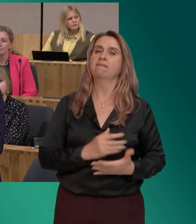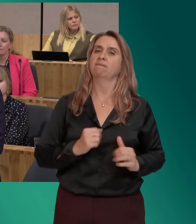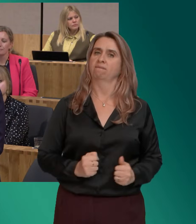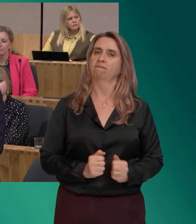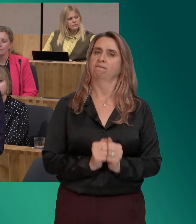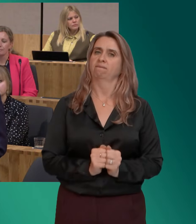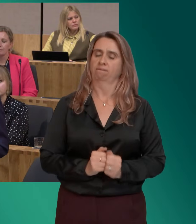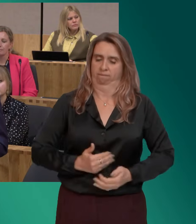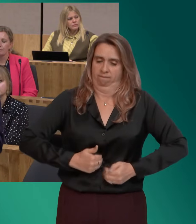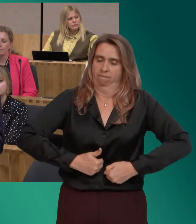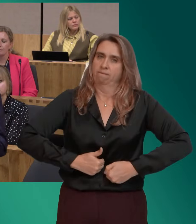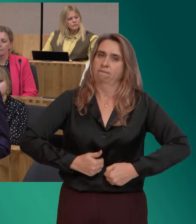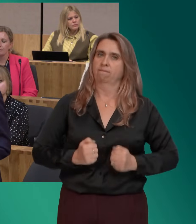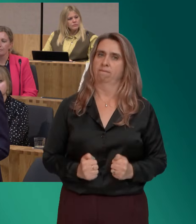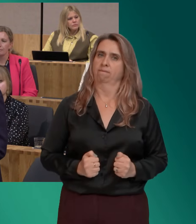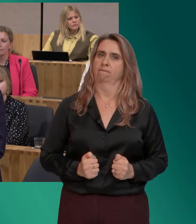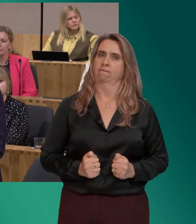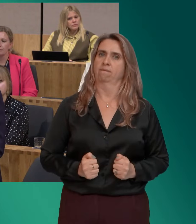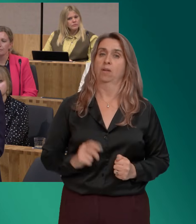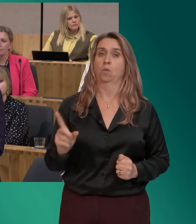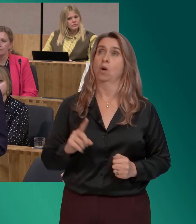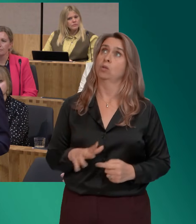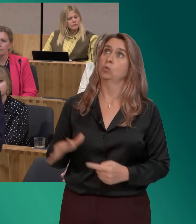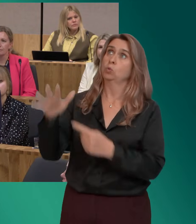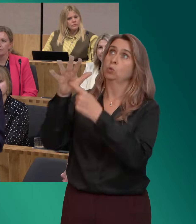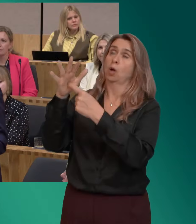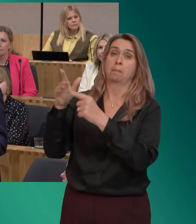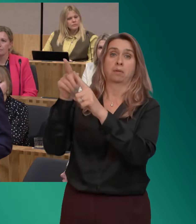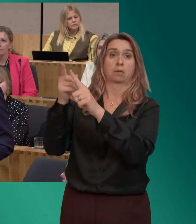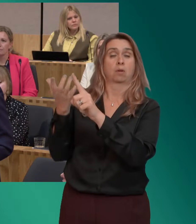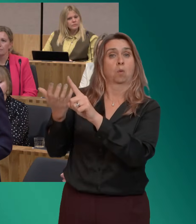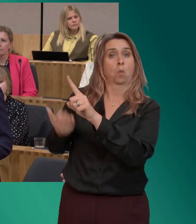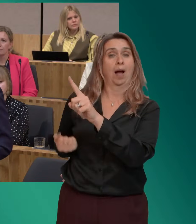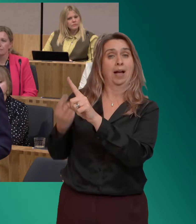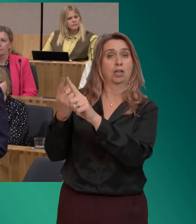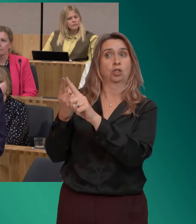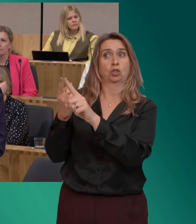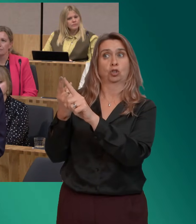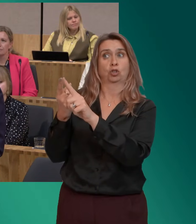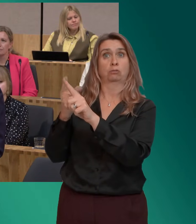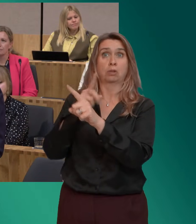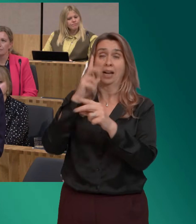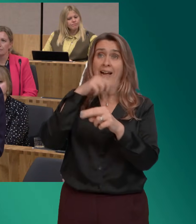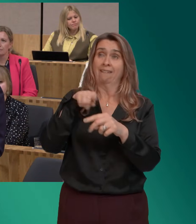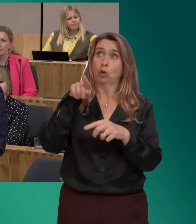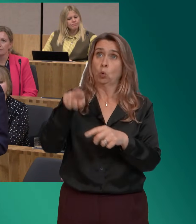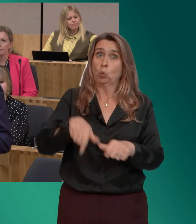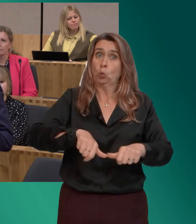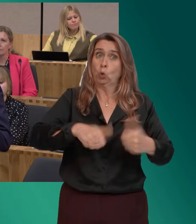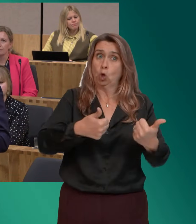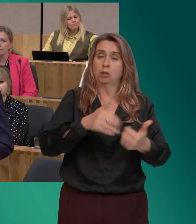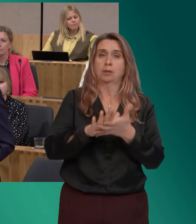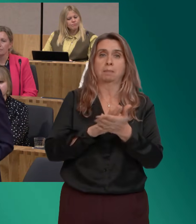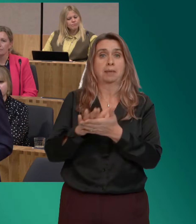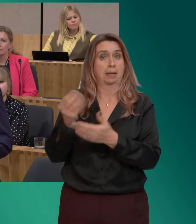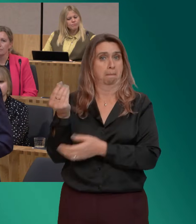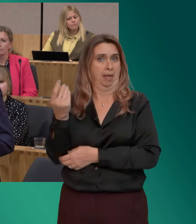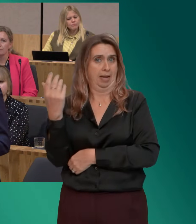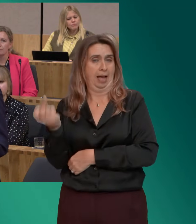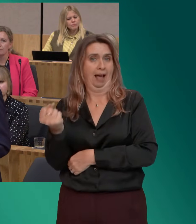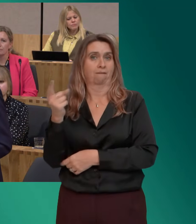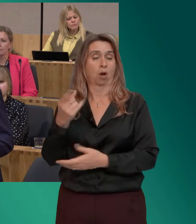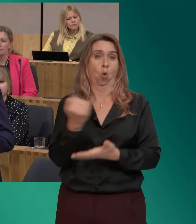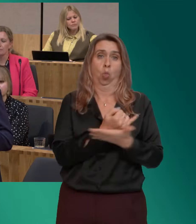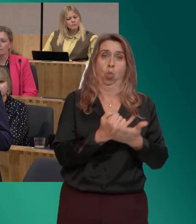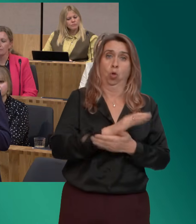could include senior executive pay, for example, into the way that water is run in Wales. What we want also,